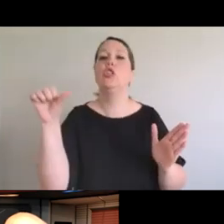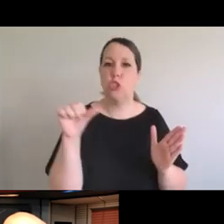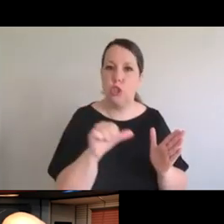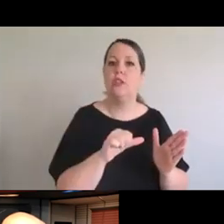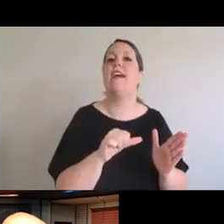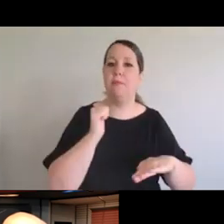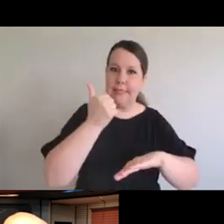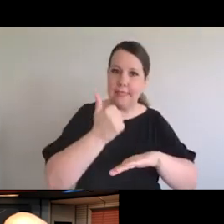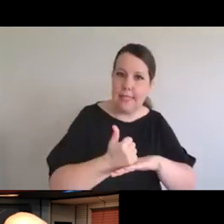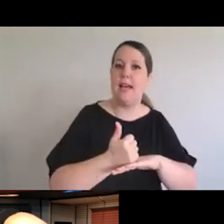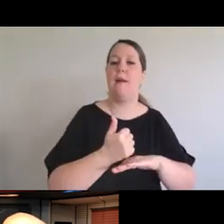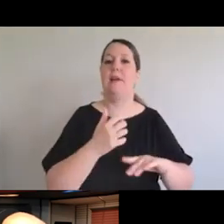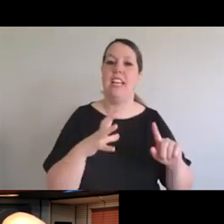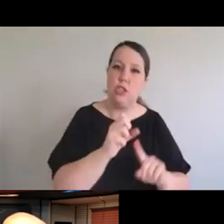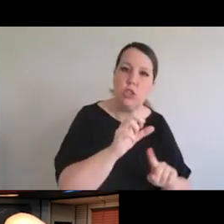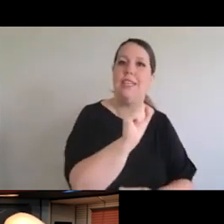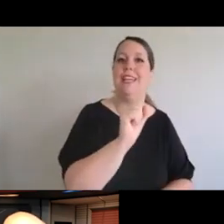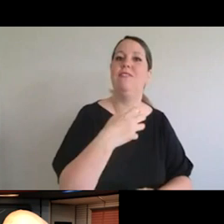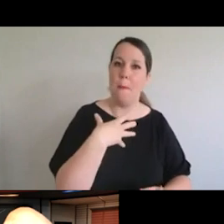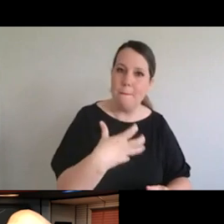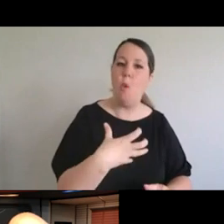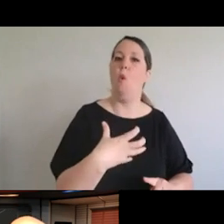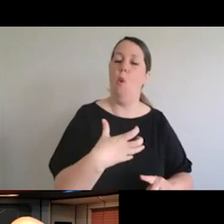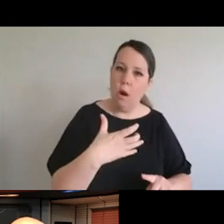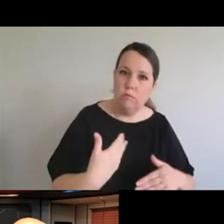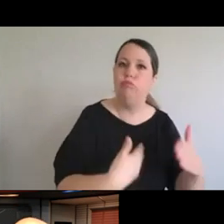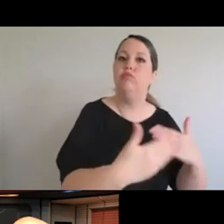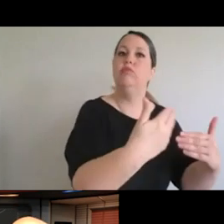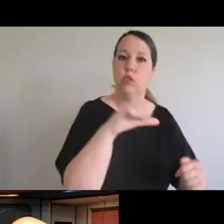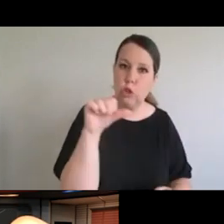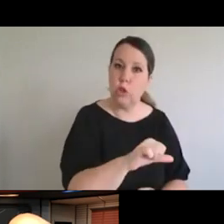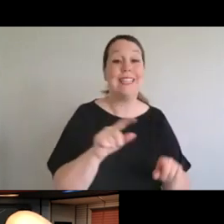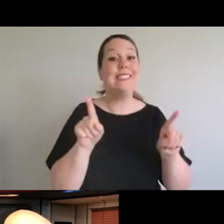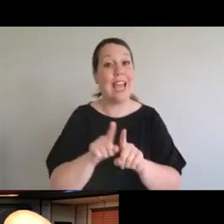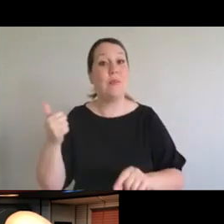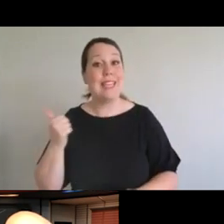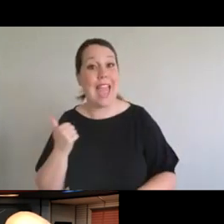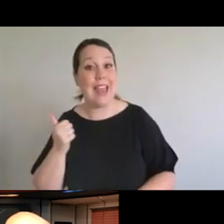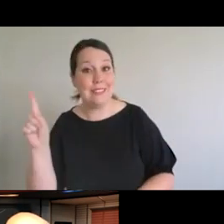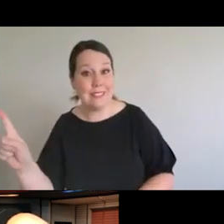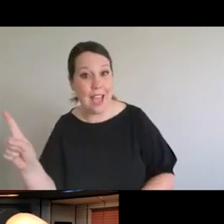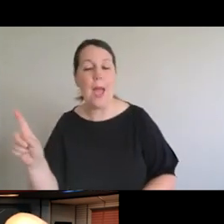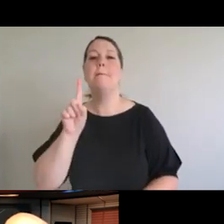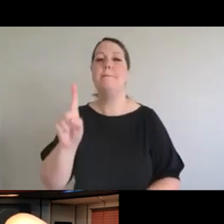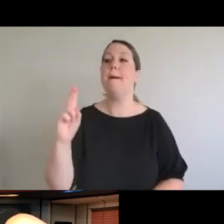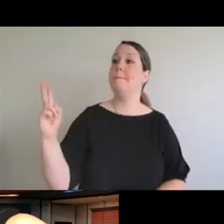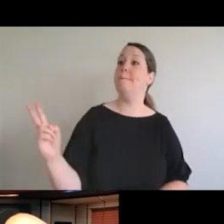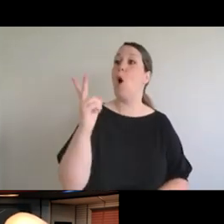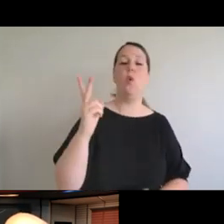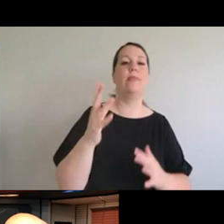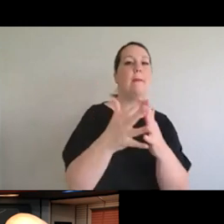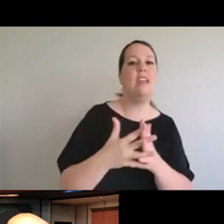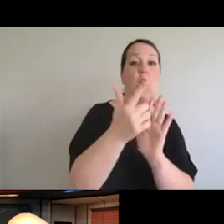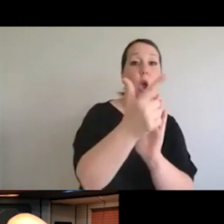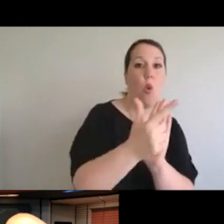legislation could have achieved more and sooner, and we're critical because it hasn't. But both have accomplished things, and certainly